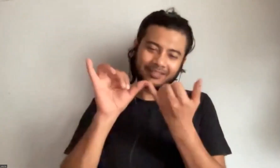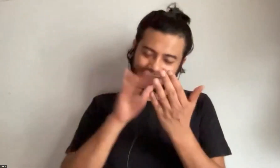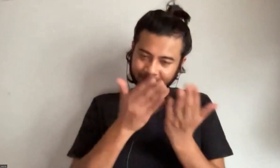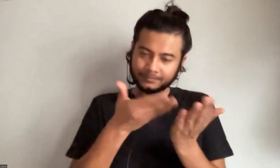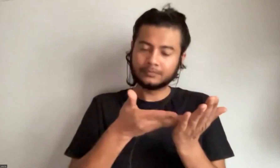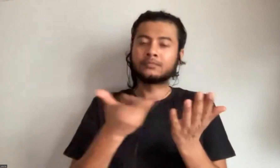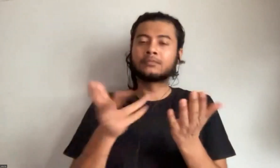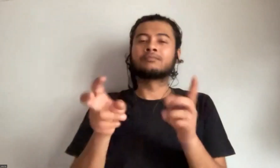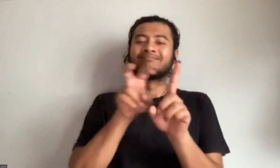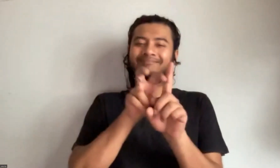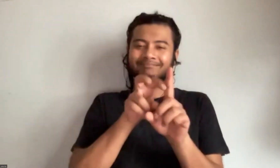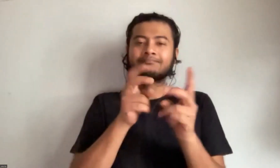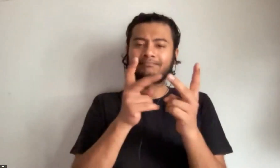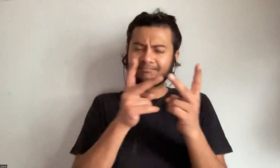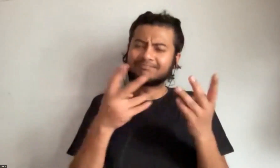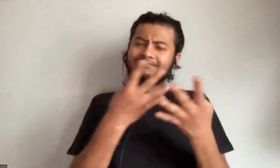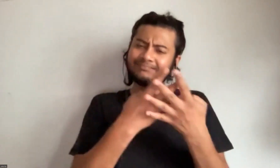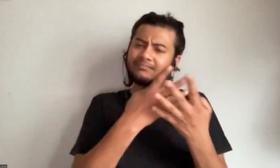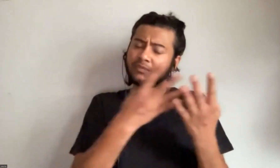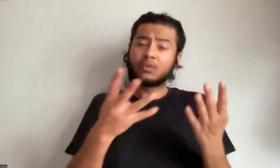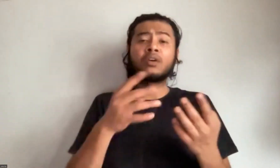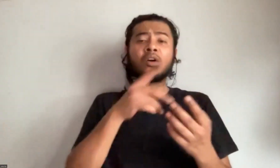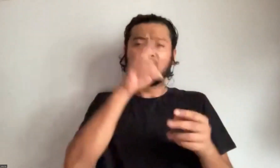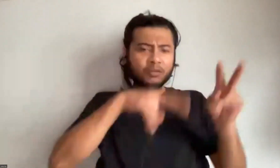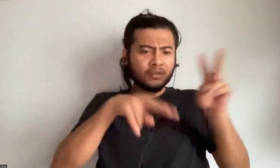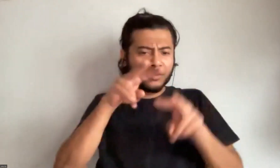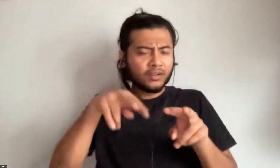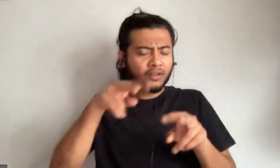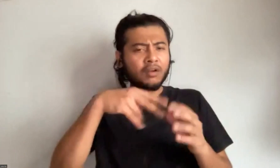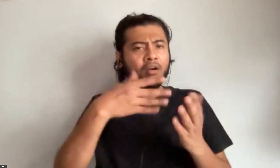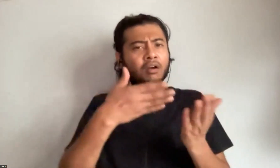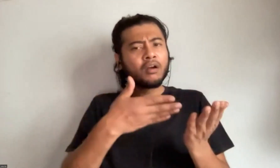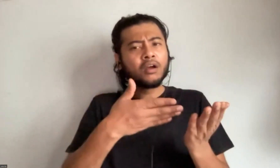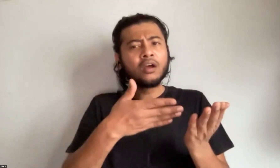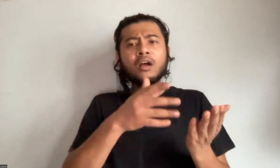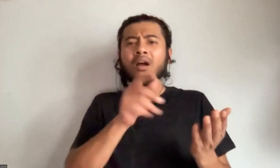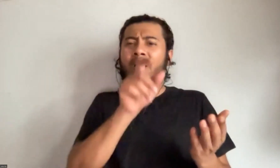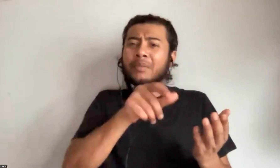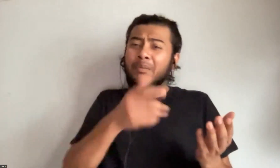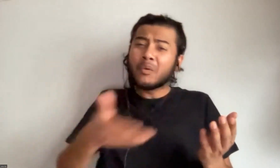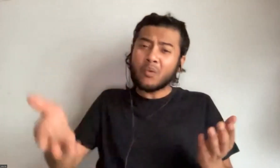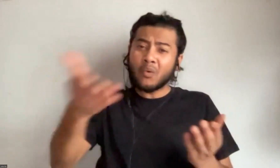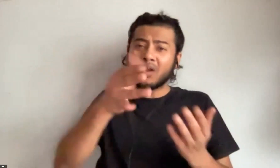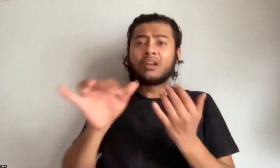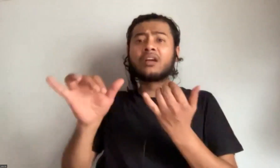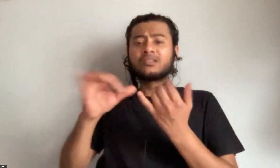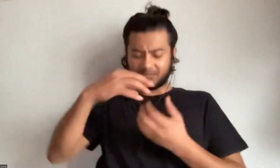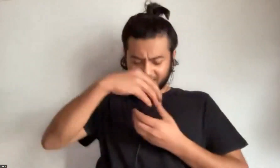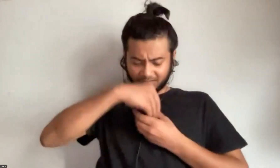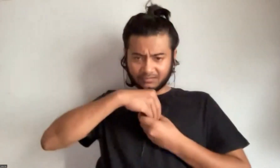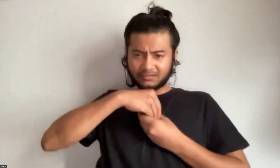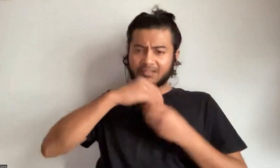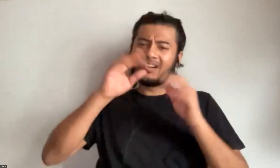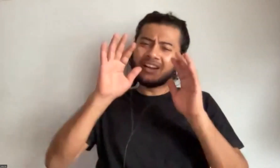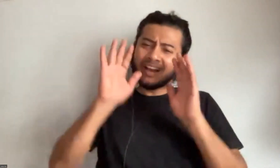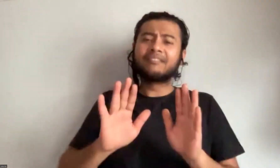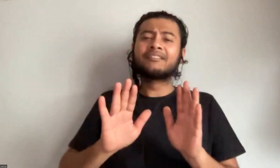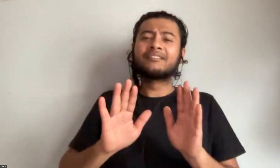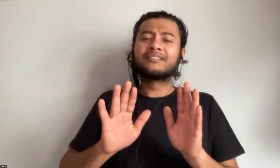is all are Krishna conscious. There's not a single person in this world who is not Krishna conscious. Yet we